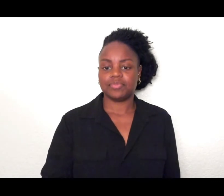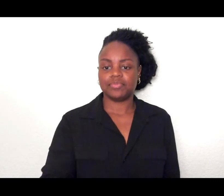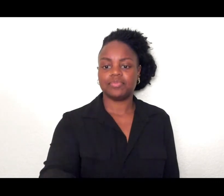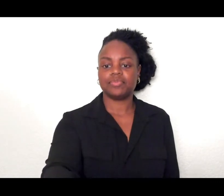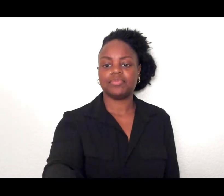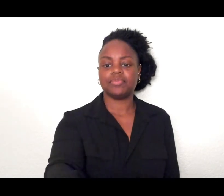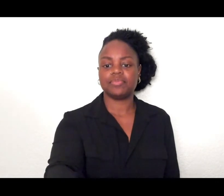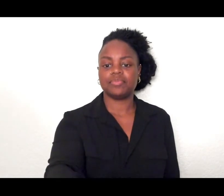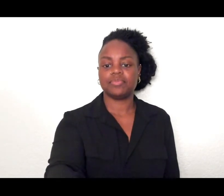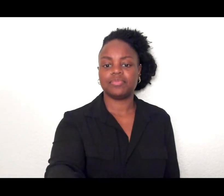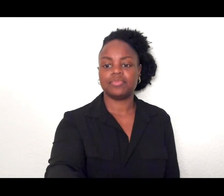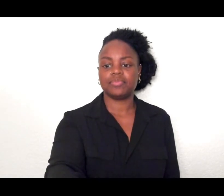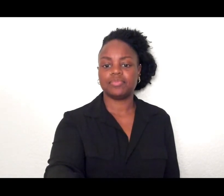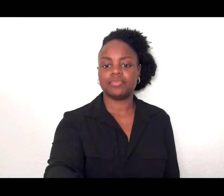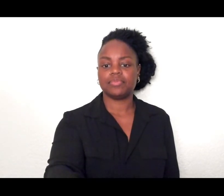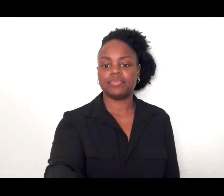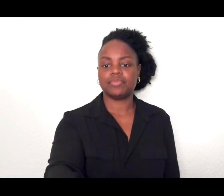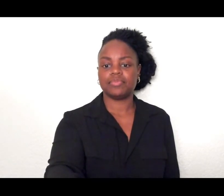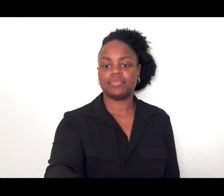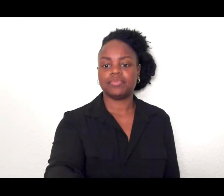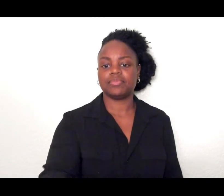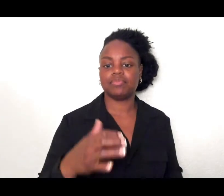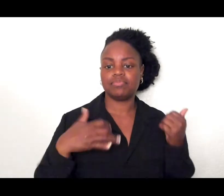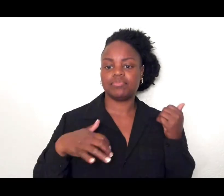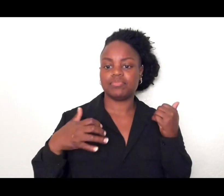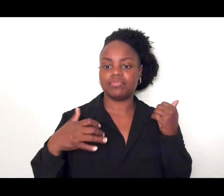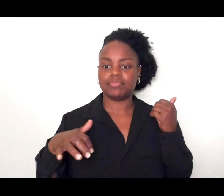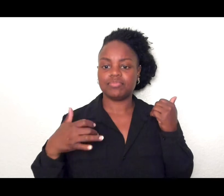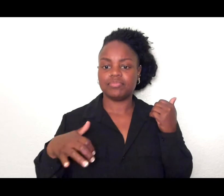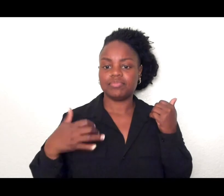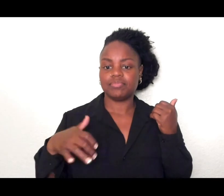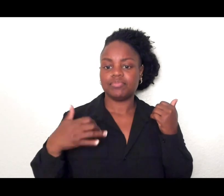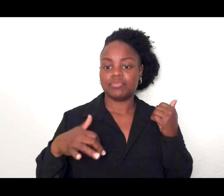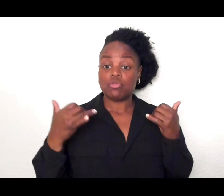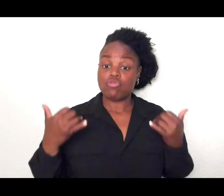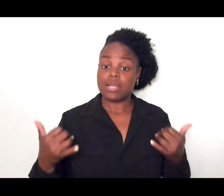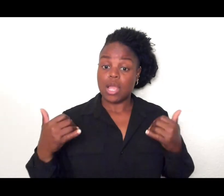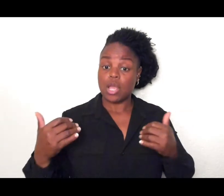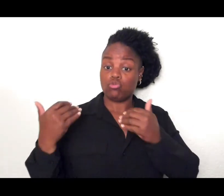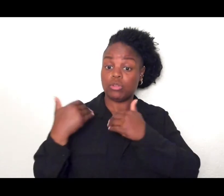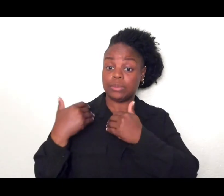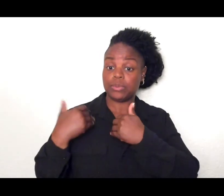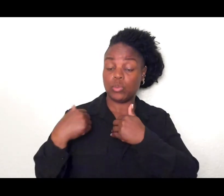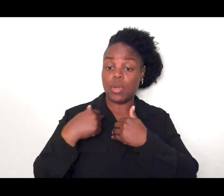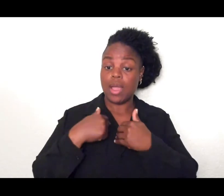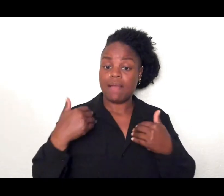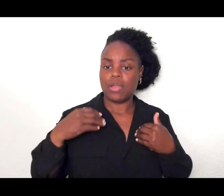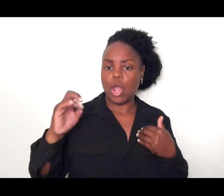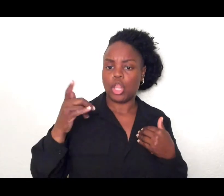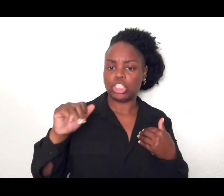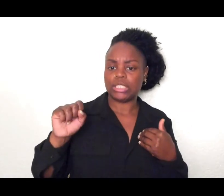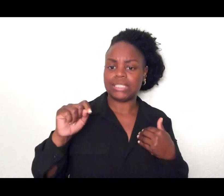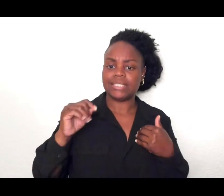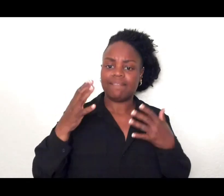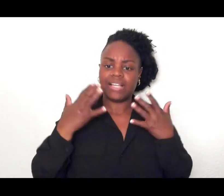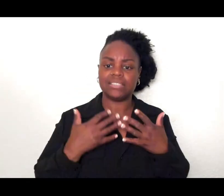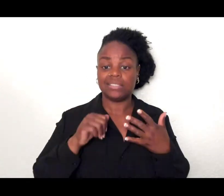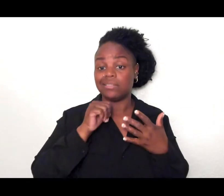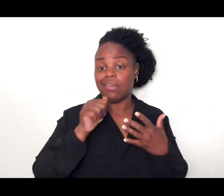model for living and surviving in this world as it is. Anything in this world that we can enjoy, we get to enjoy